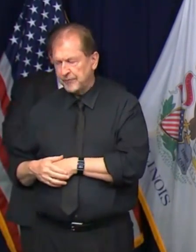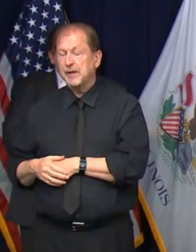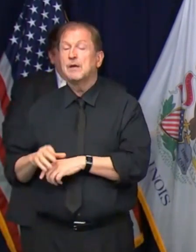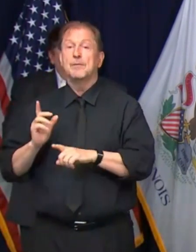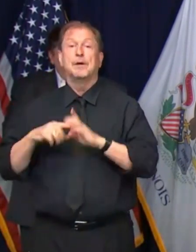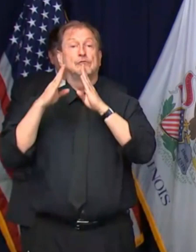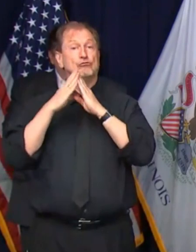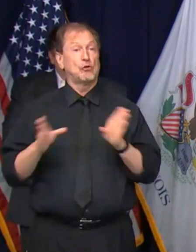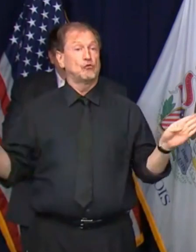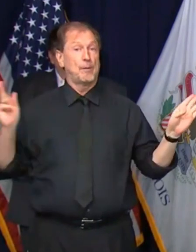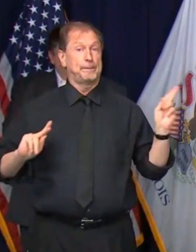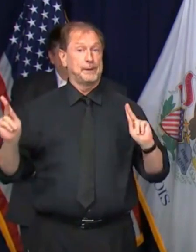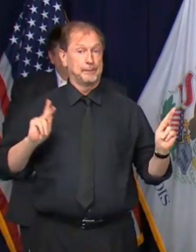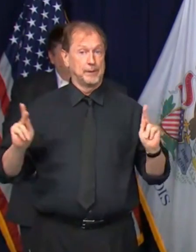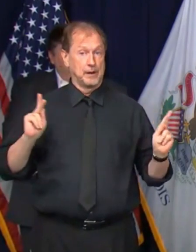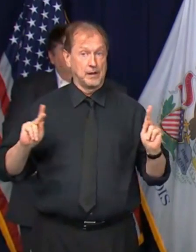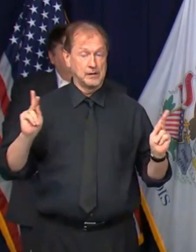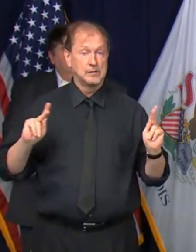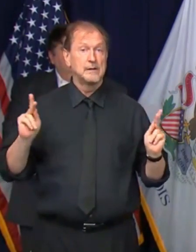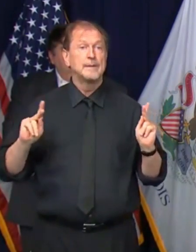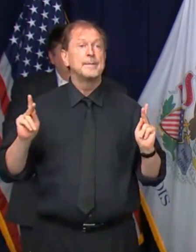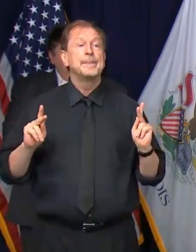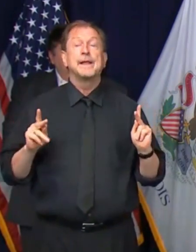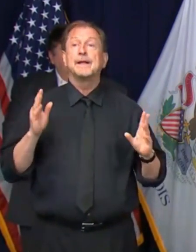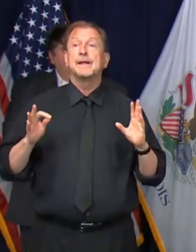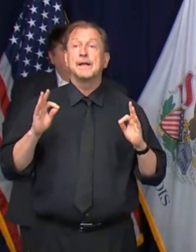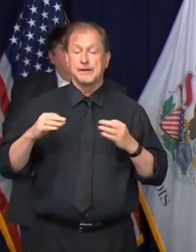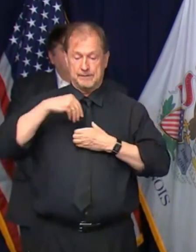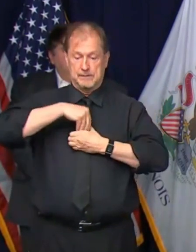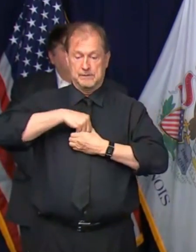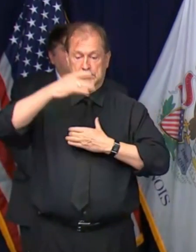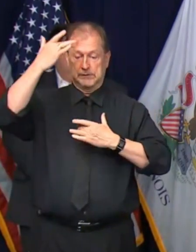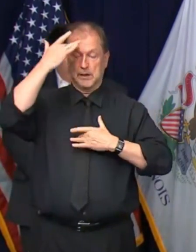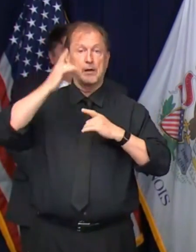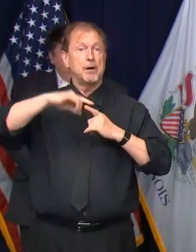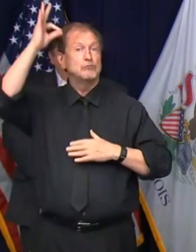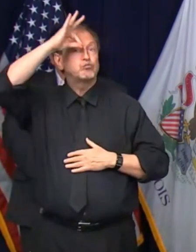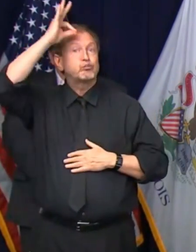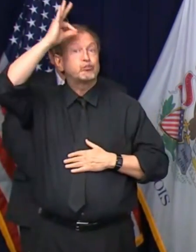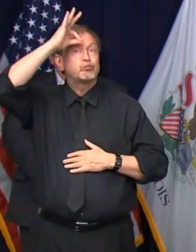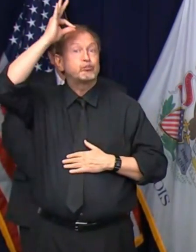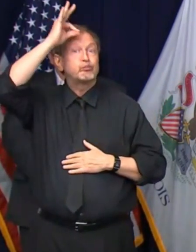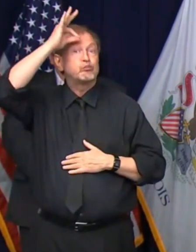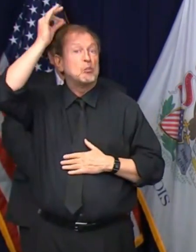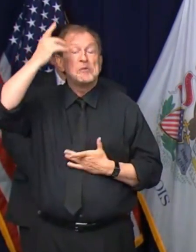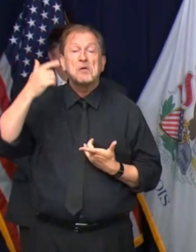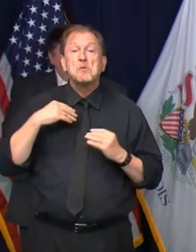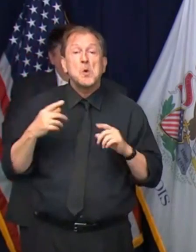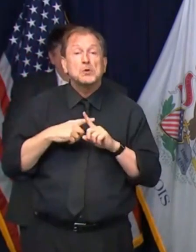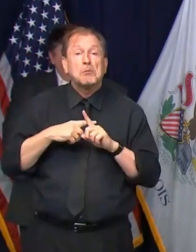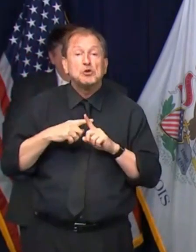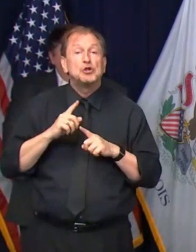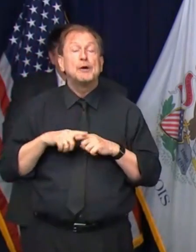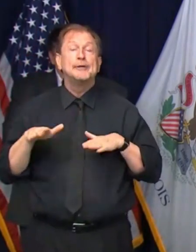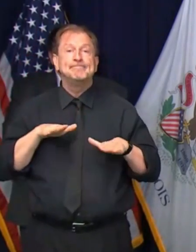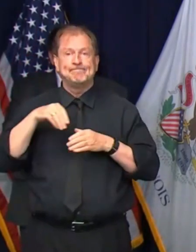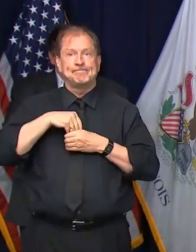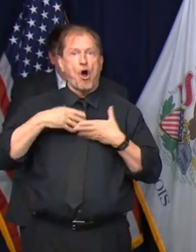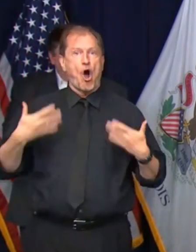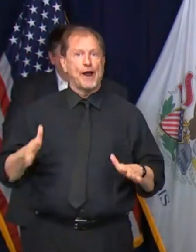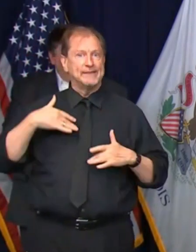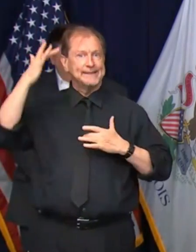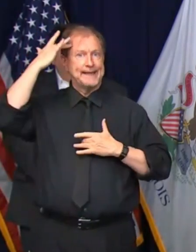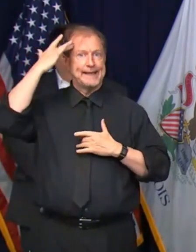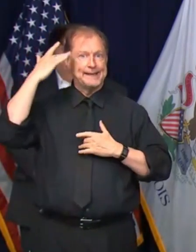when people are asymptomatically transmitting the virus, we know that if there are two